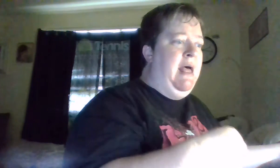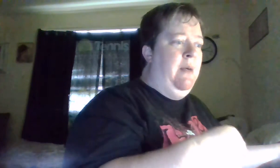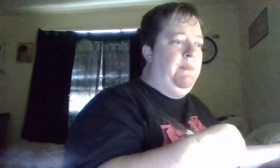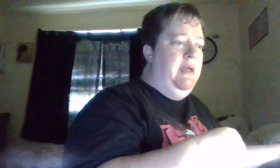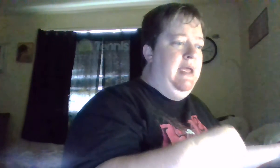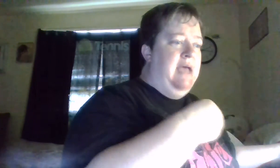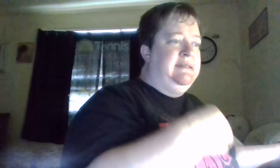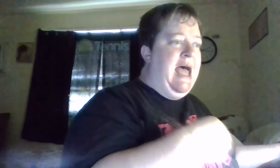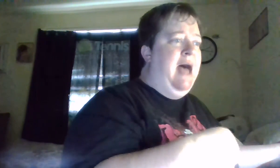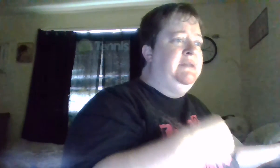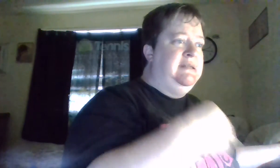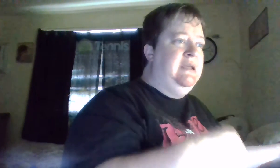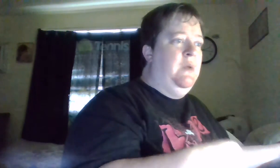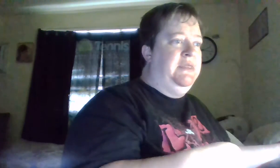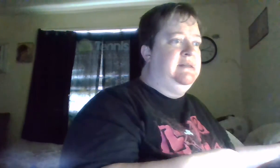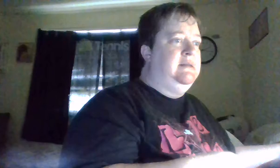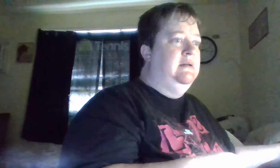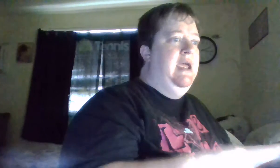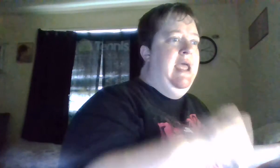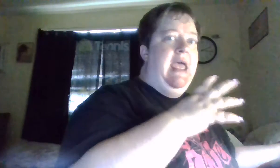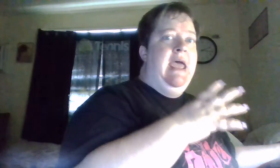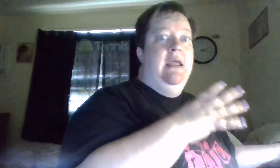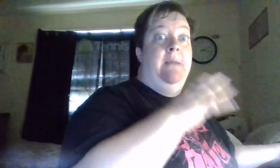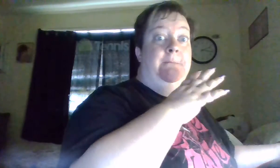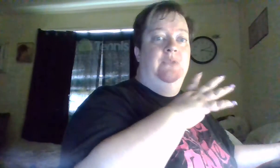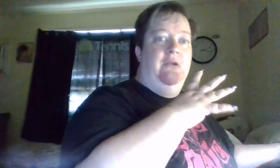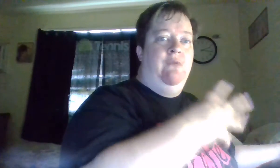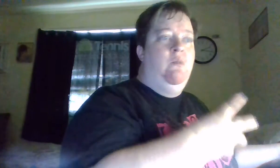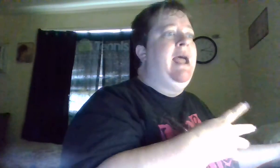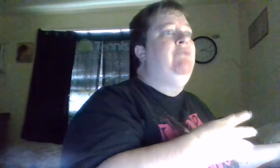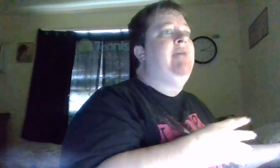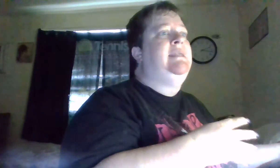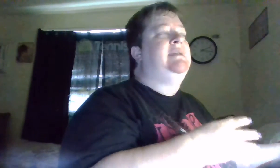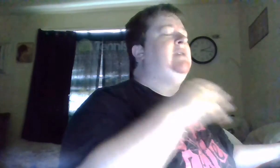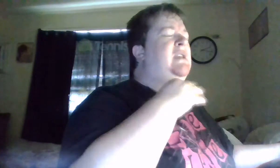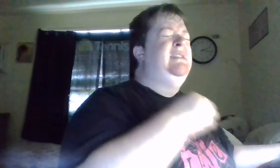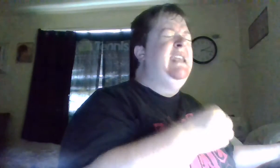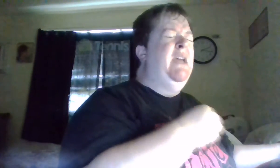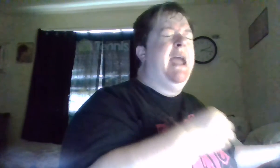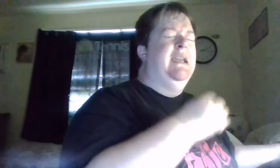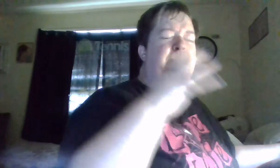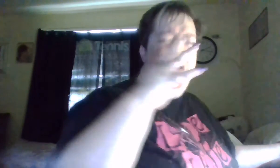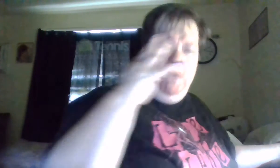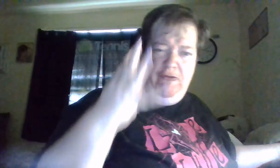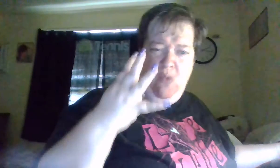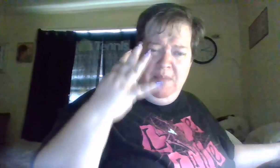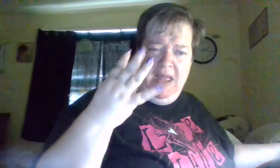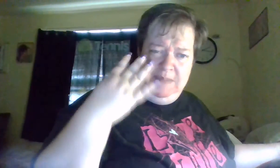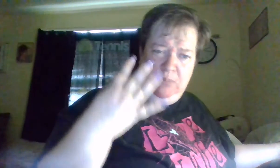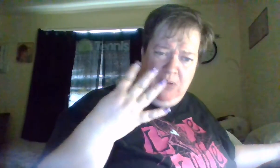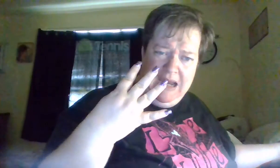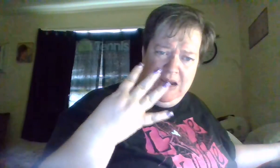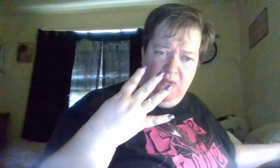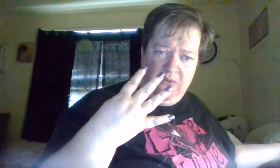help as to how to deal with this. And from what I read in this, Nehemiah spent 4 months praying over